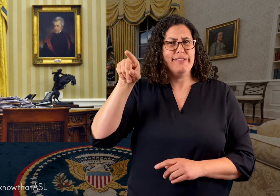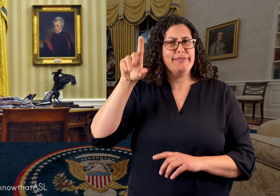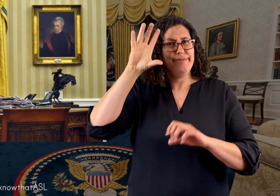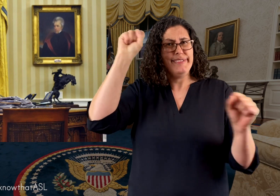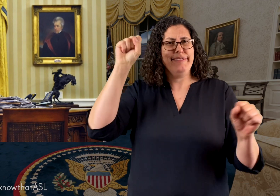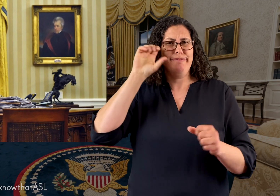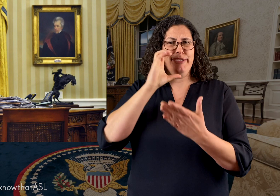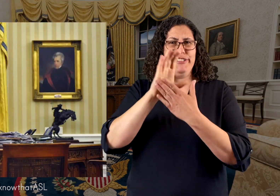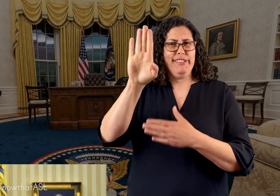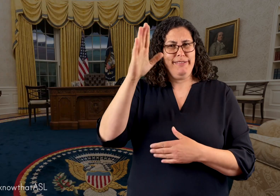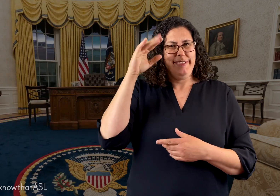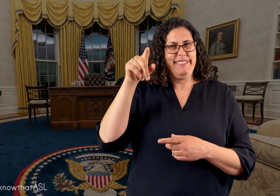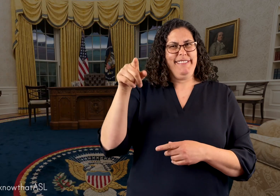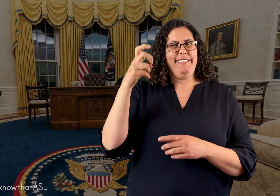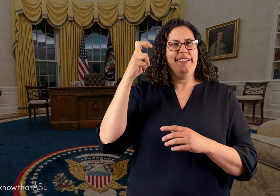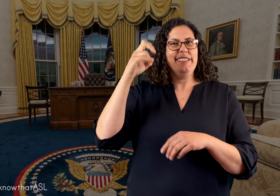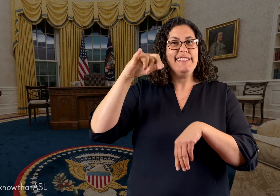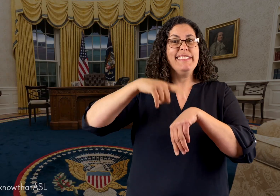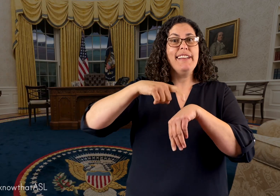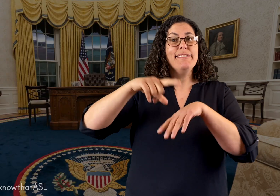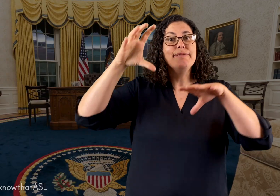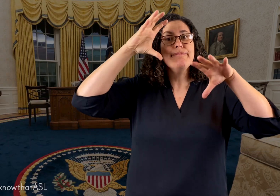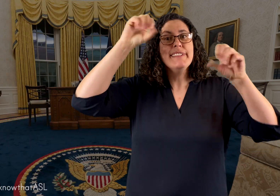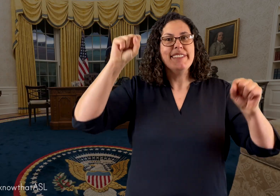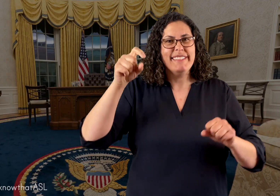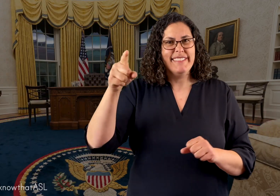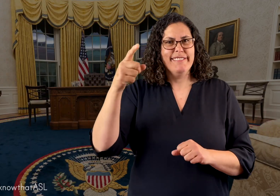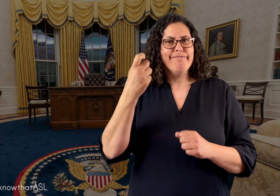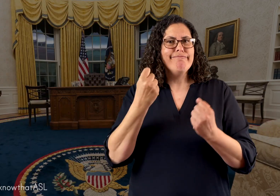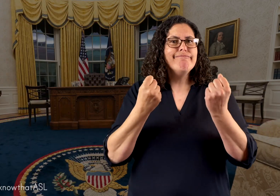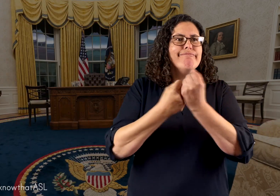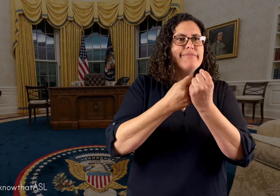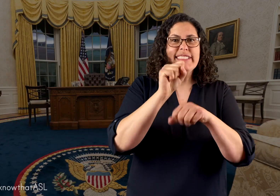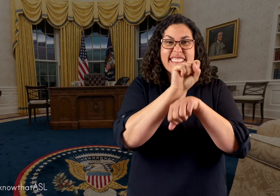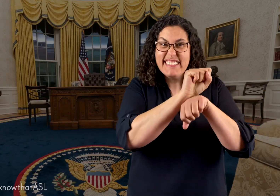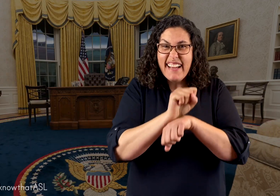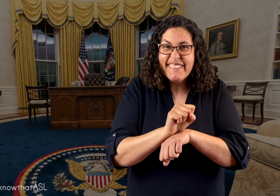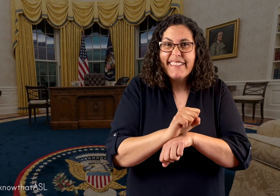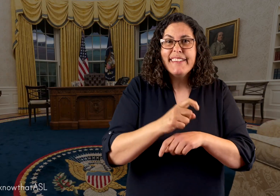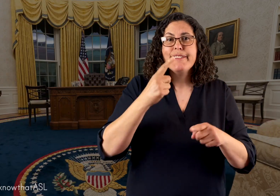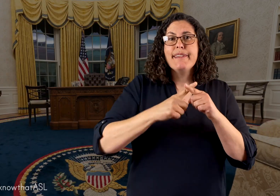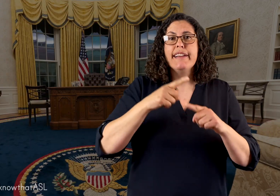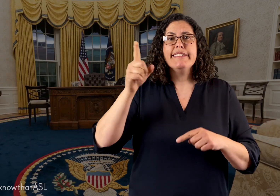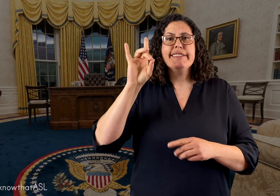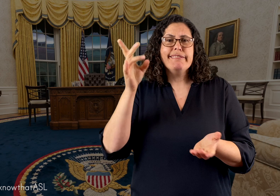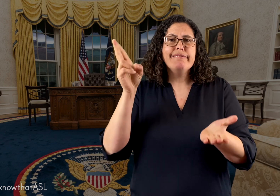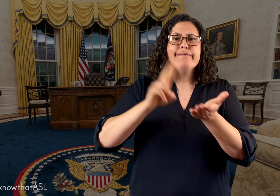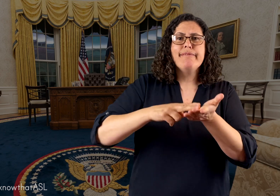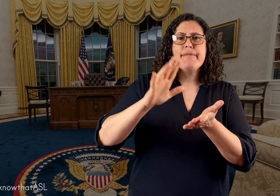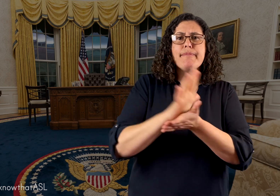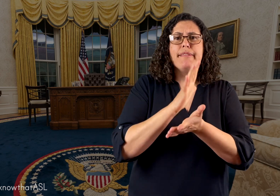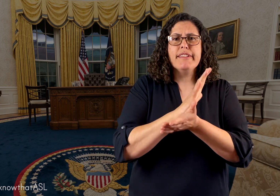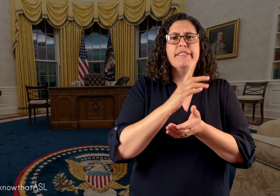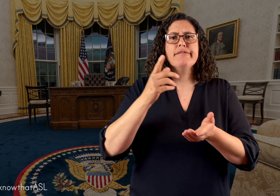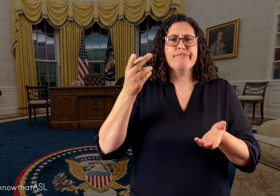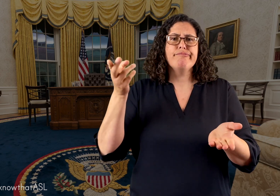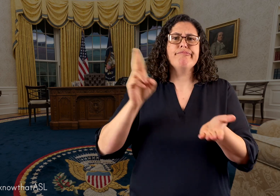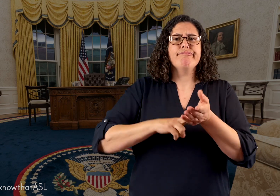the time of Jackson's presidency, he supported slavery, and he had also signed to allow a treaty for the removal